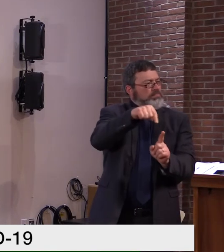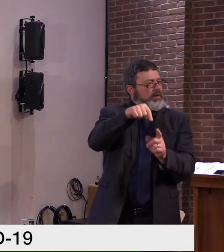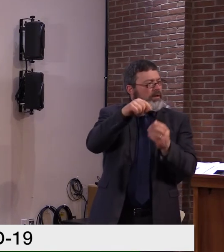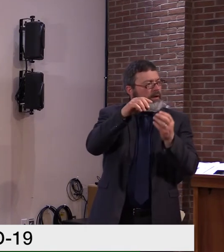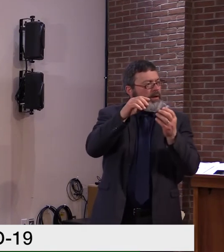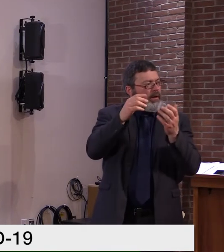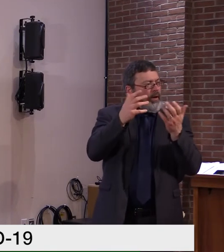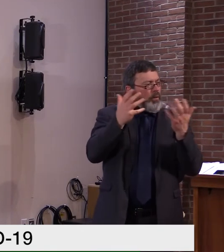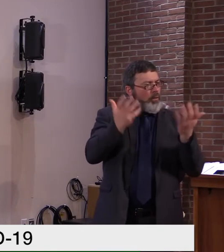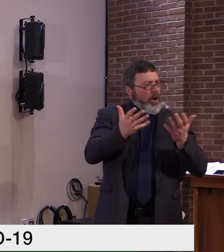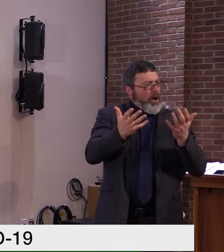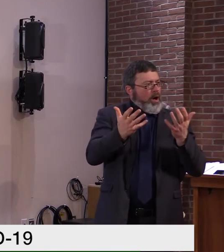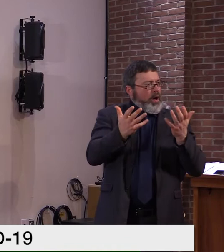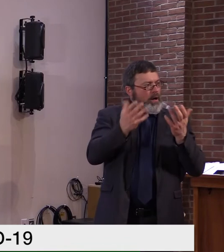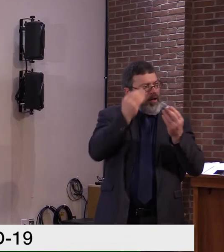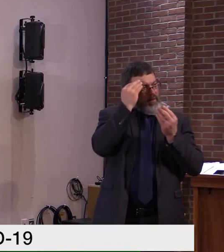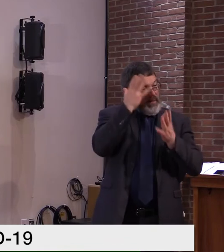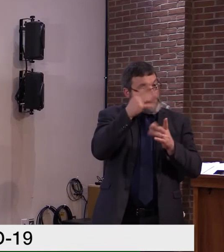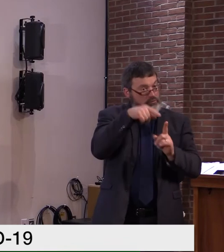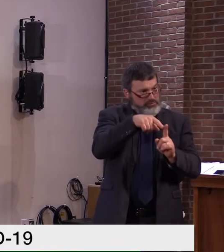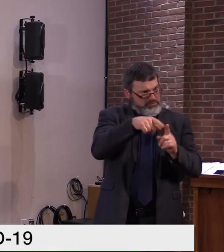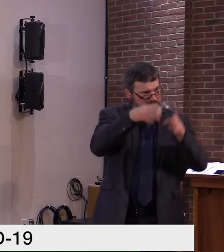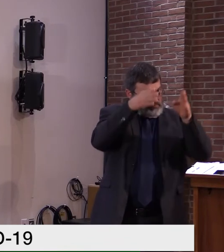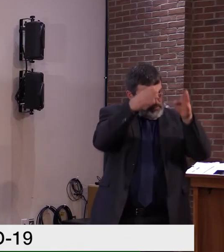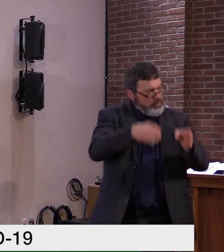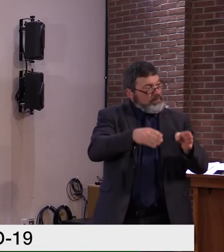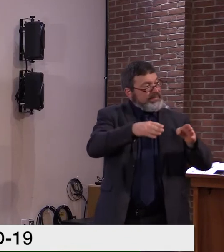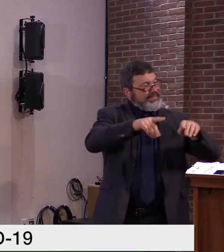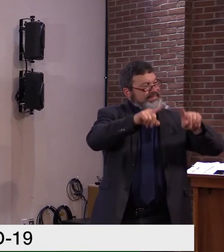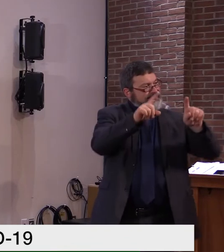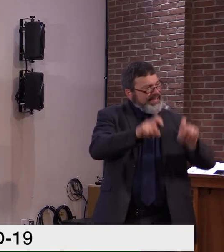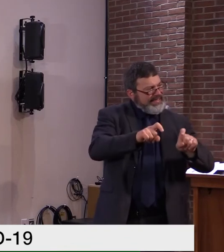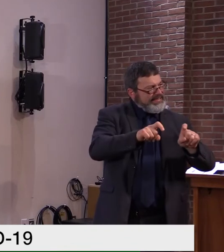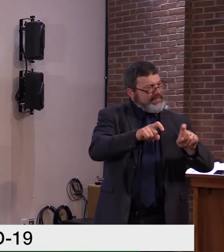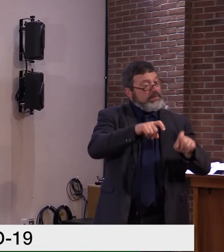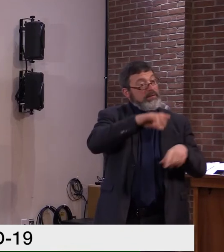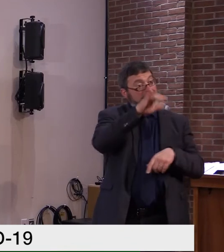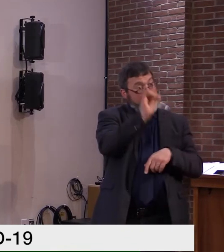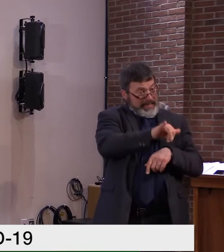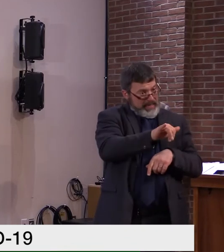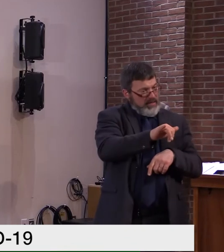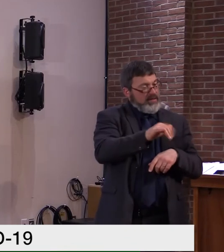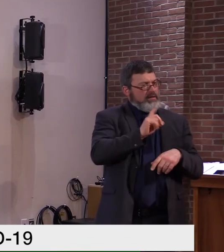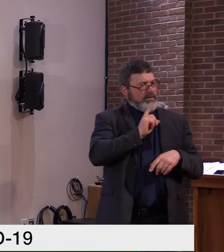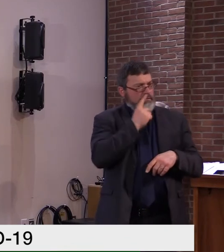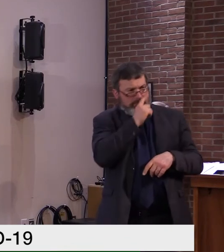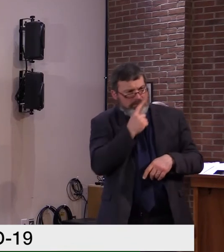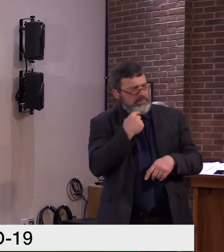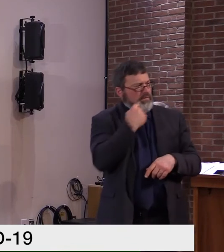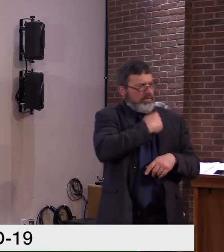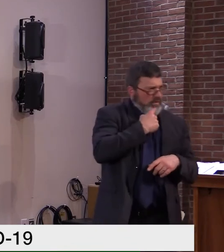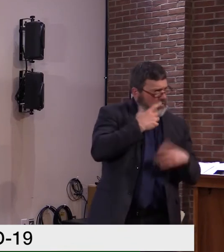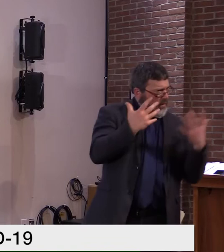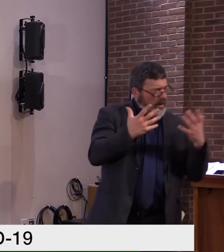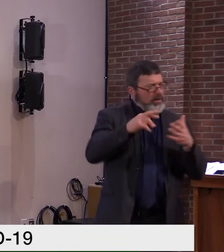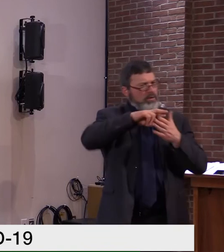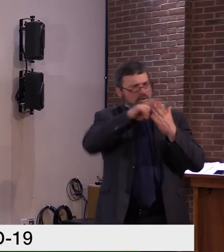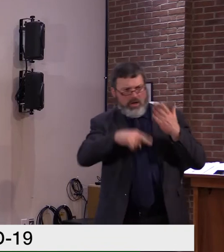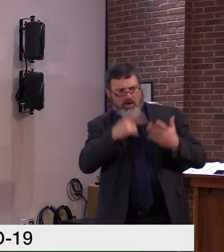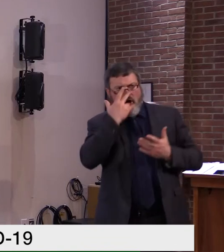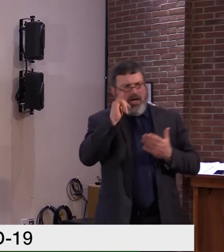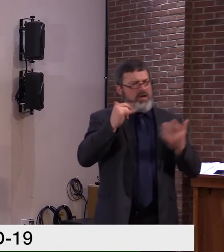of when the test was conducted, when the results came in, when they were contacted, things of that nature? I think